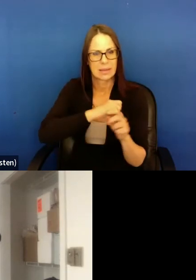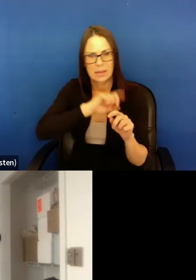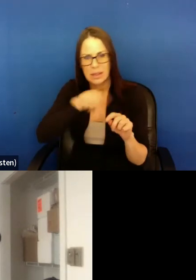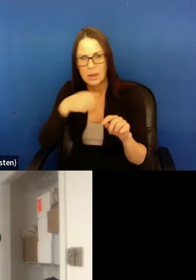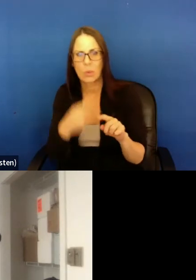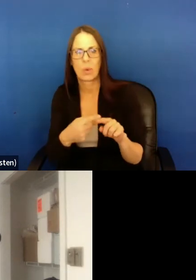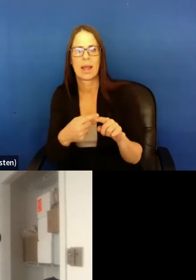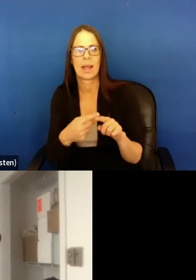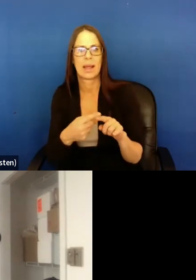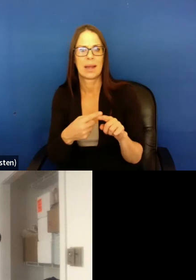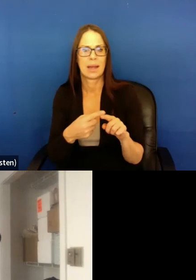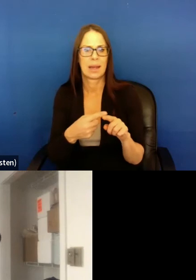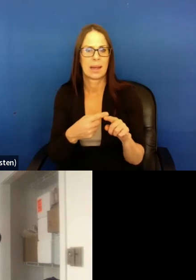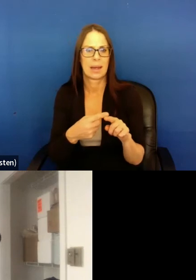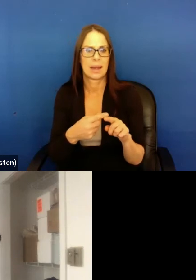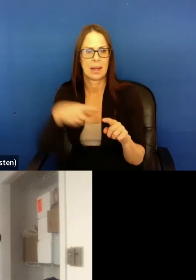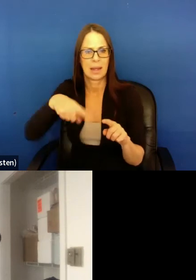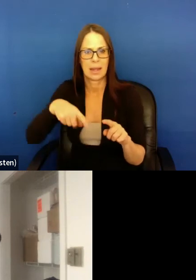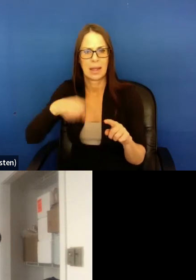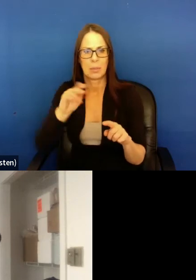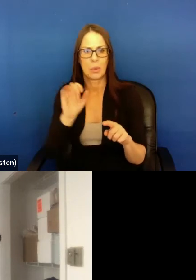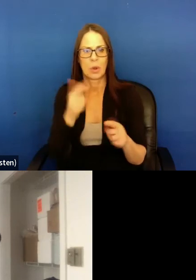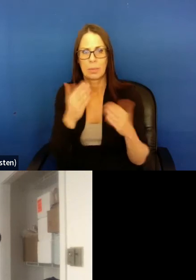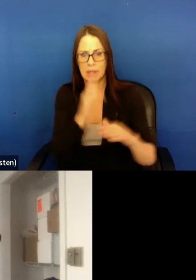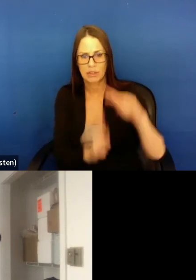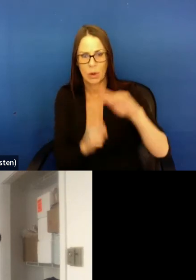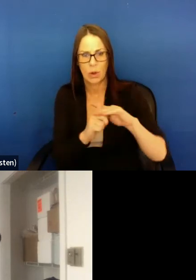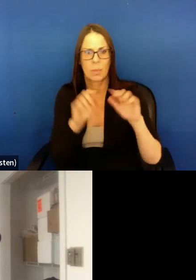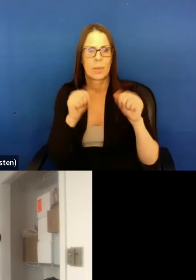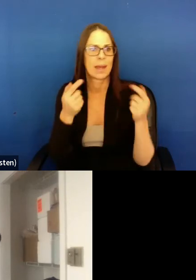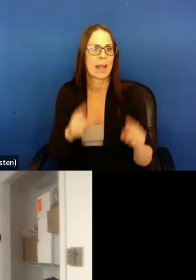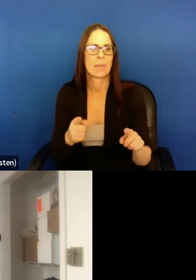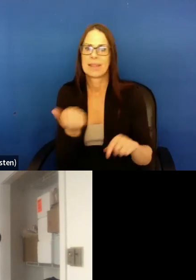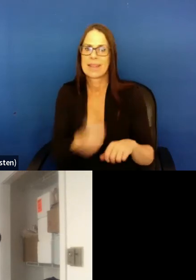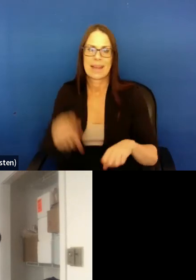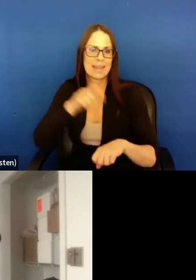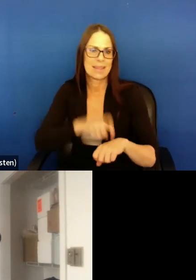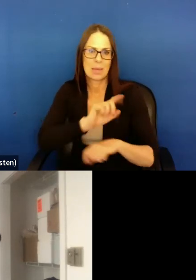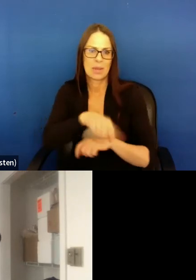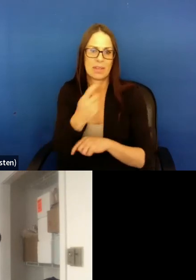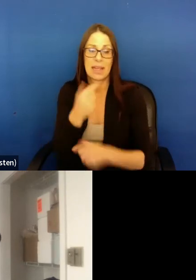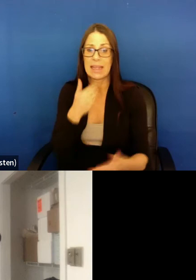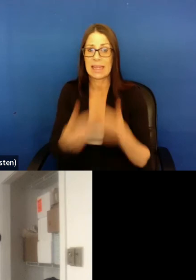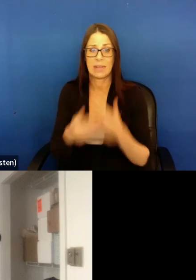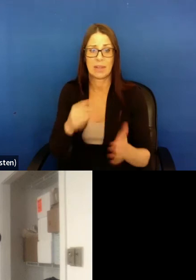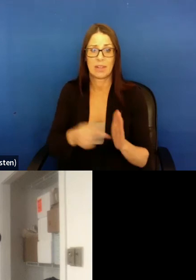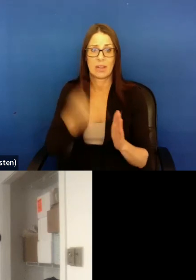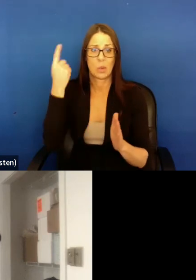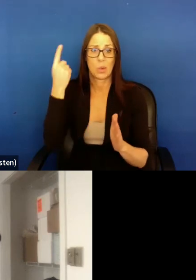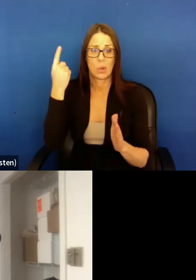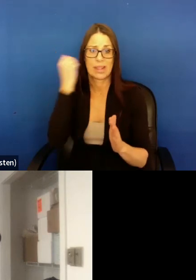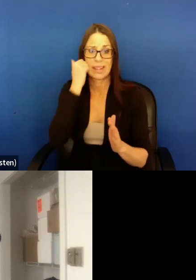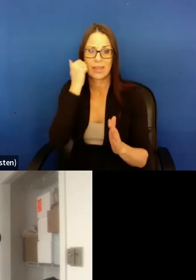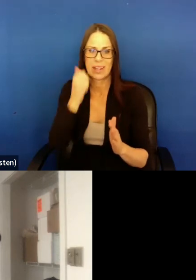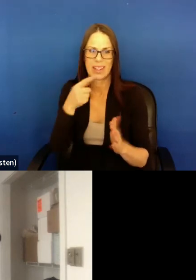So it can happen any point in the day. So even if it is like once a day, you would probably still